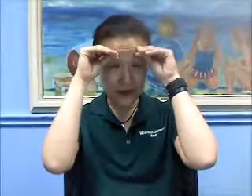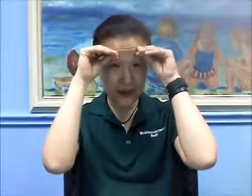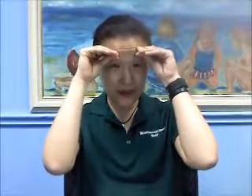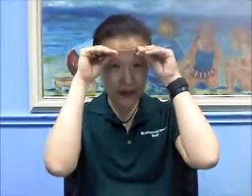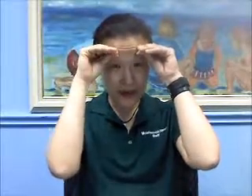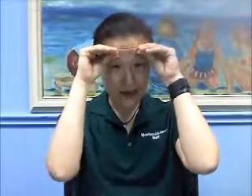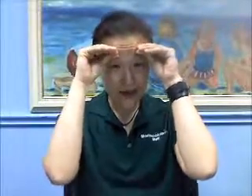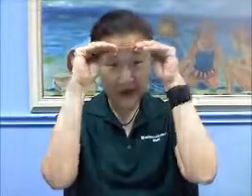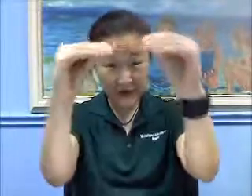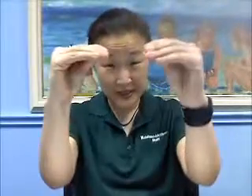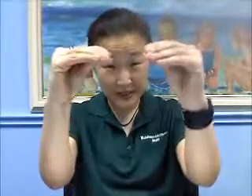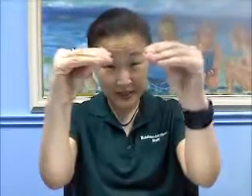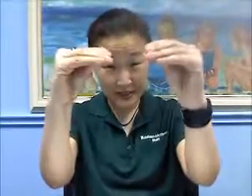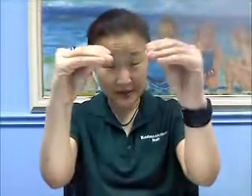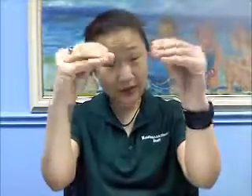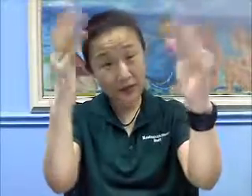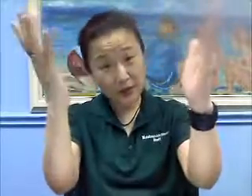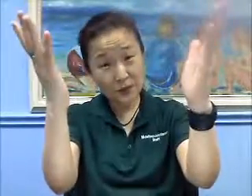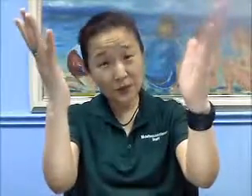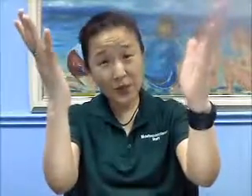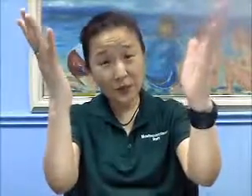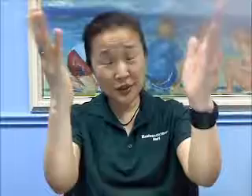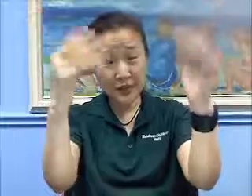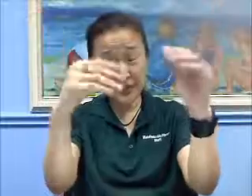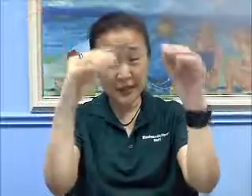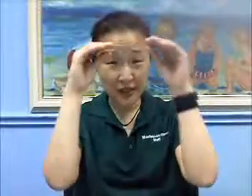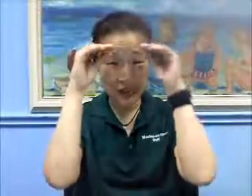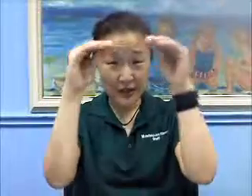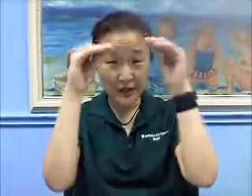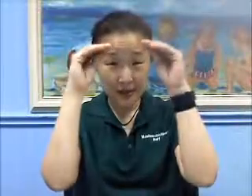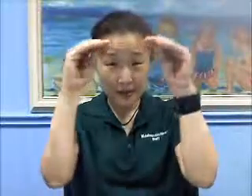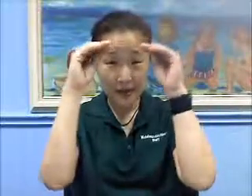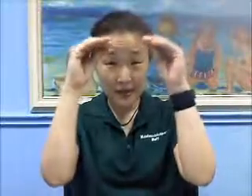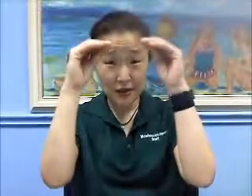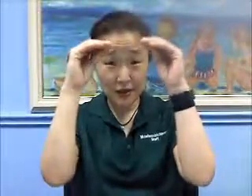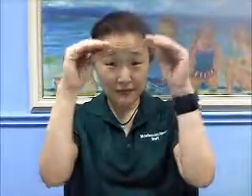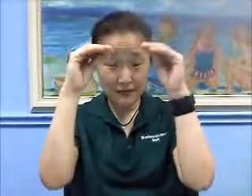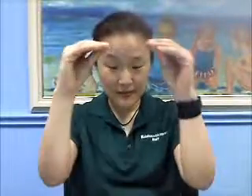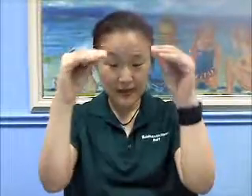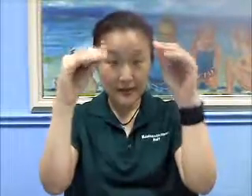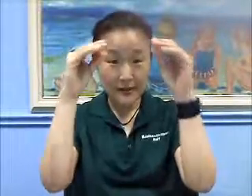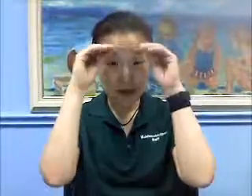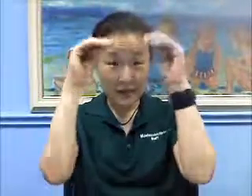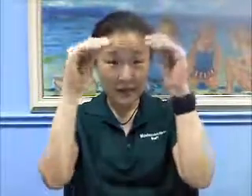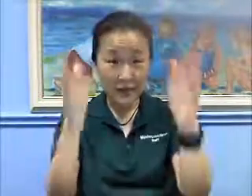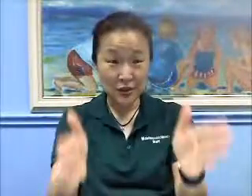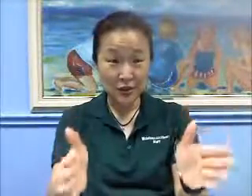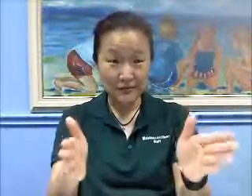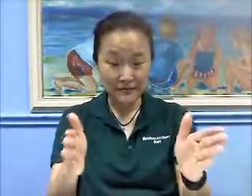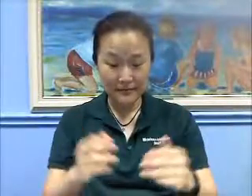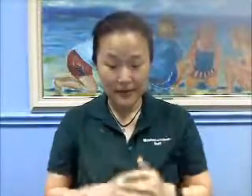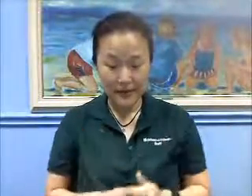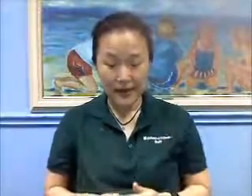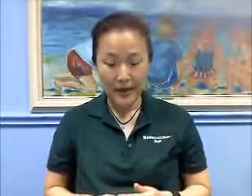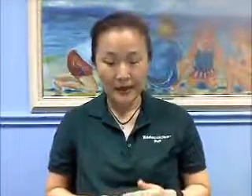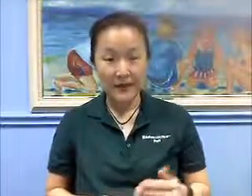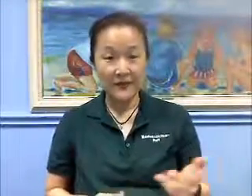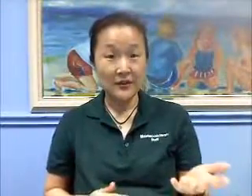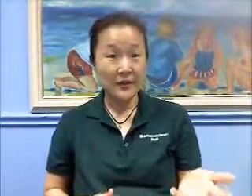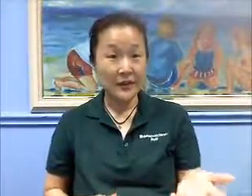brain and giving it to someone else, which is kind of what you do in teaching. So teach, and so you know teacher. And then if you're